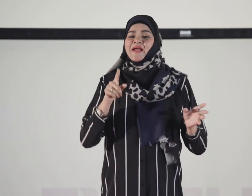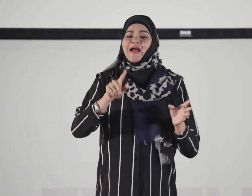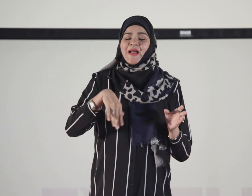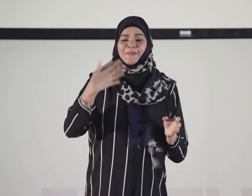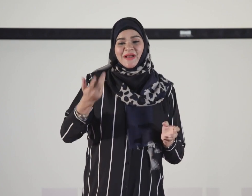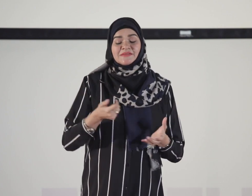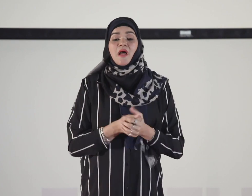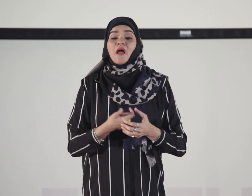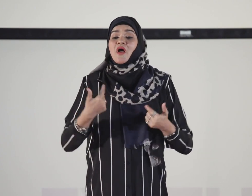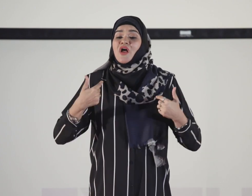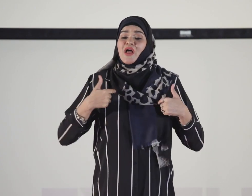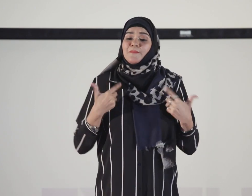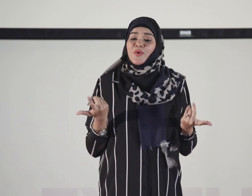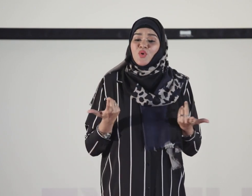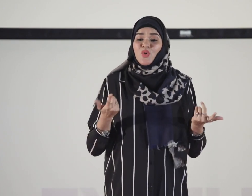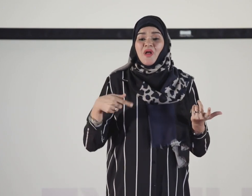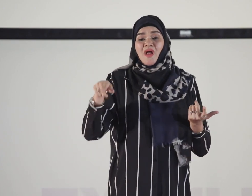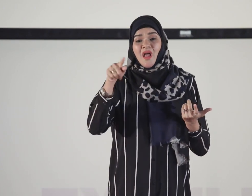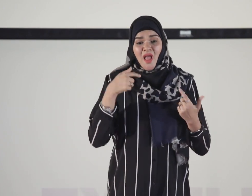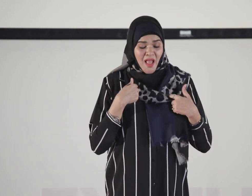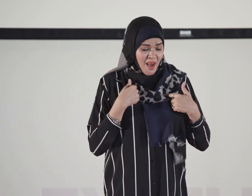am truly grateful for her support.